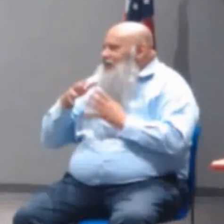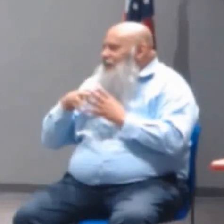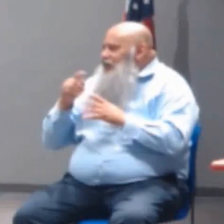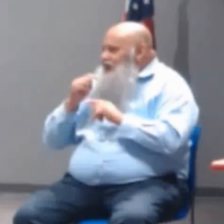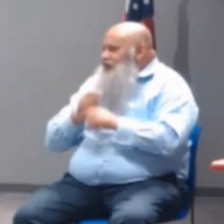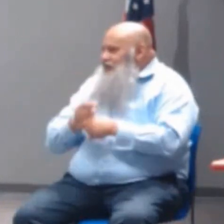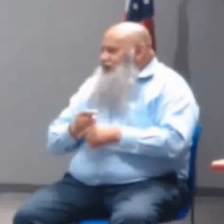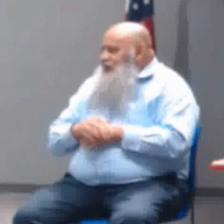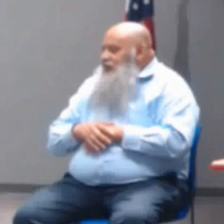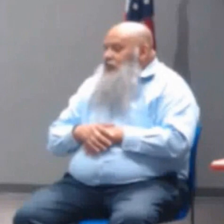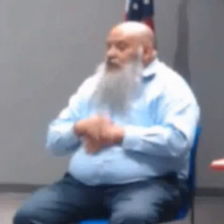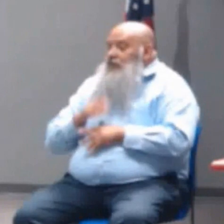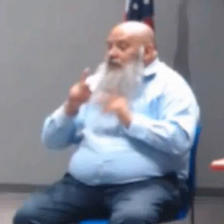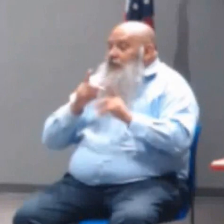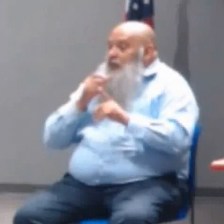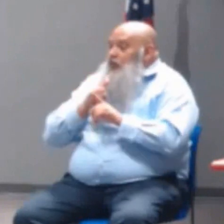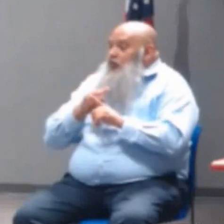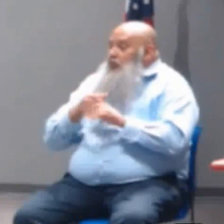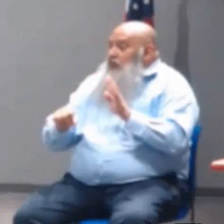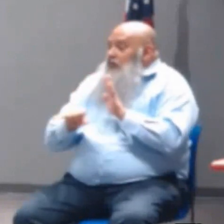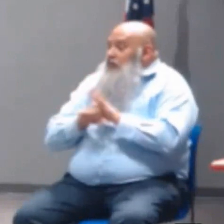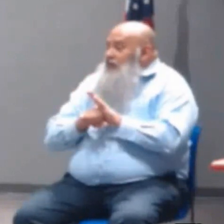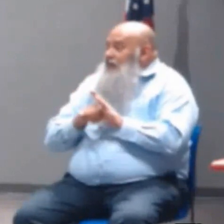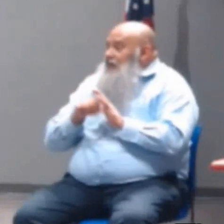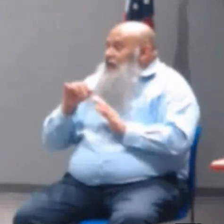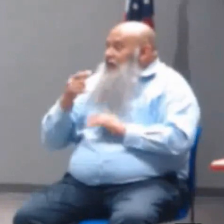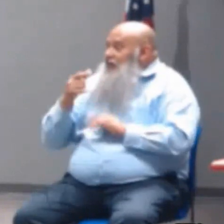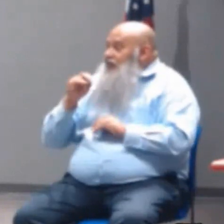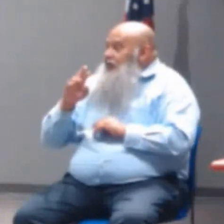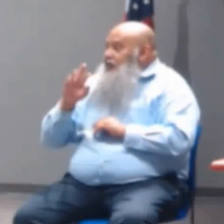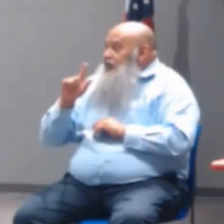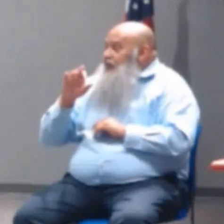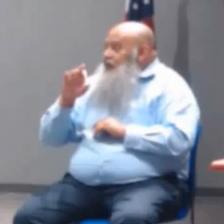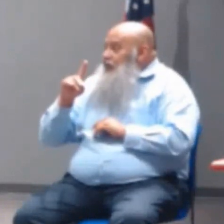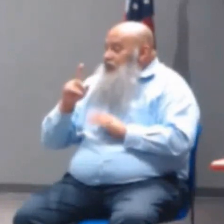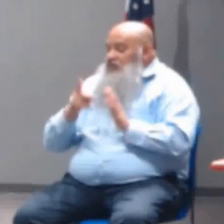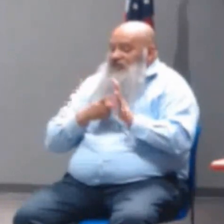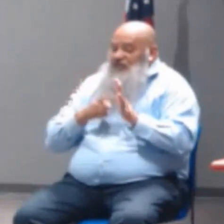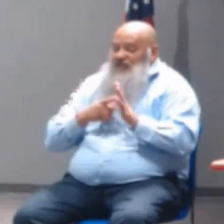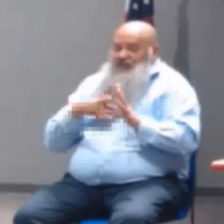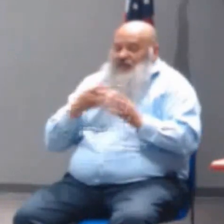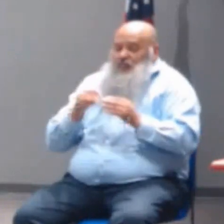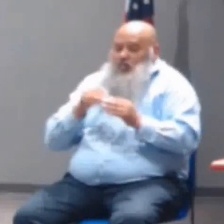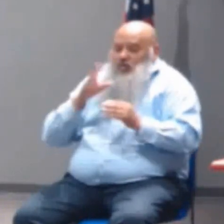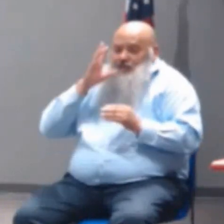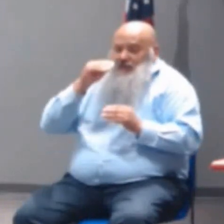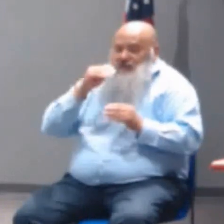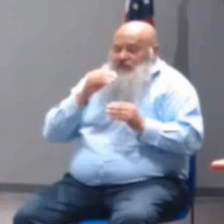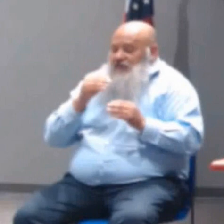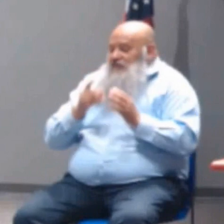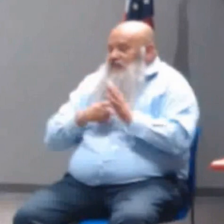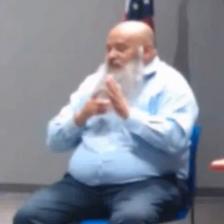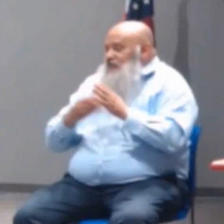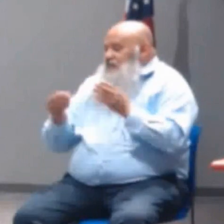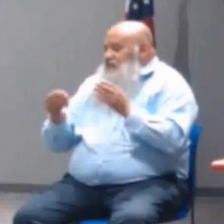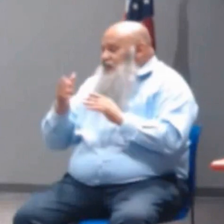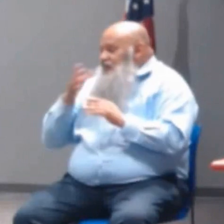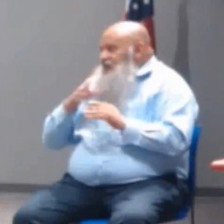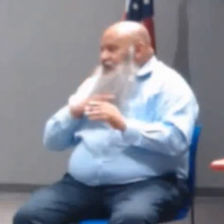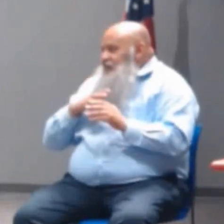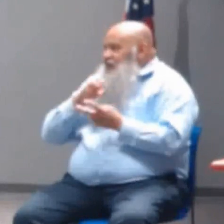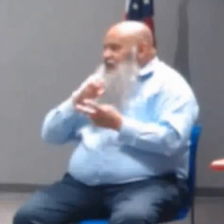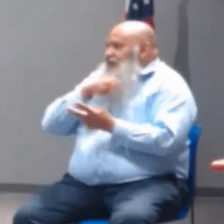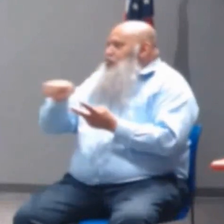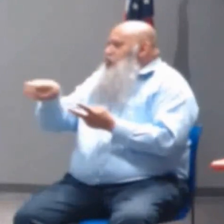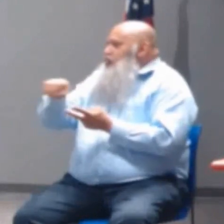There's people that identify as gender fluid. They feel more masculine sometimes and more feminine at other times, and they sort of move between